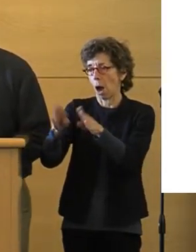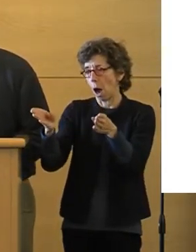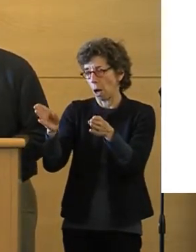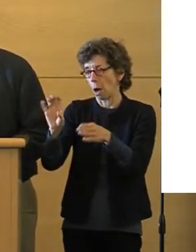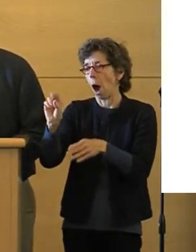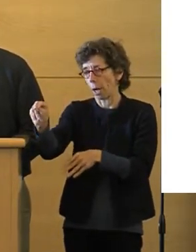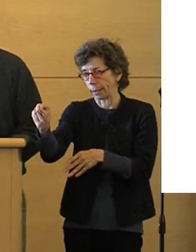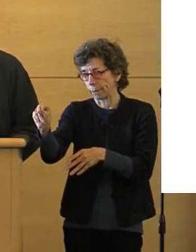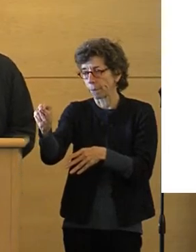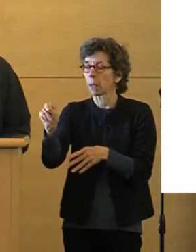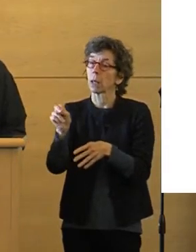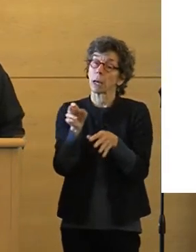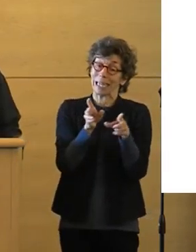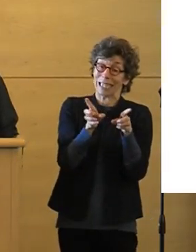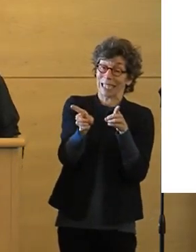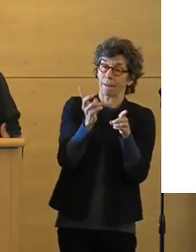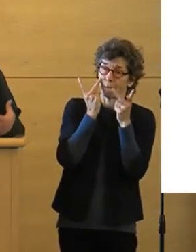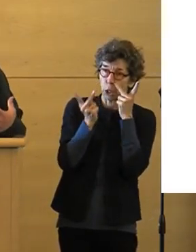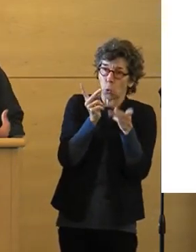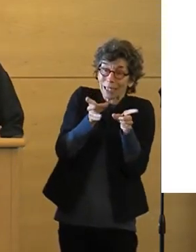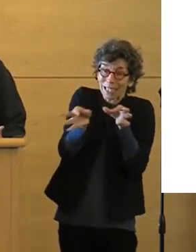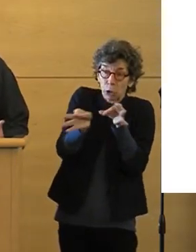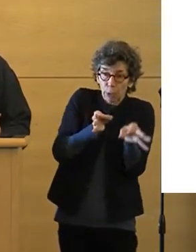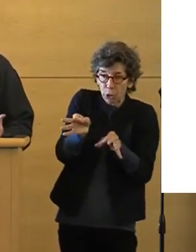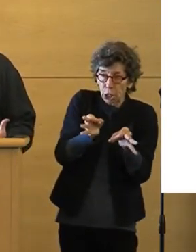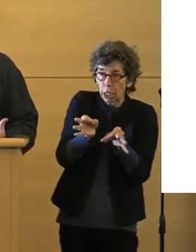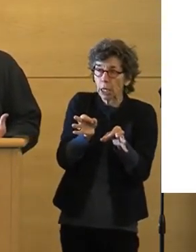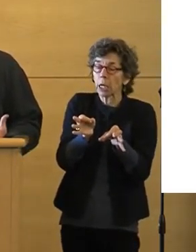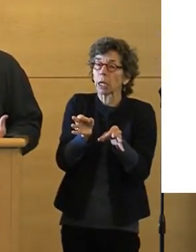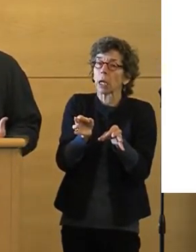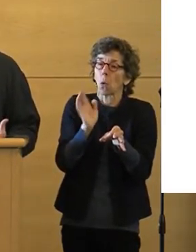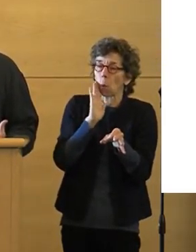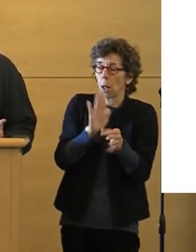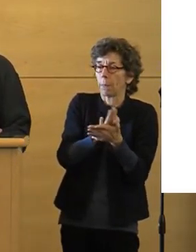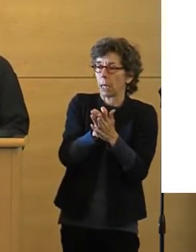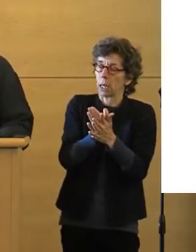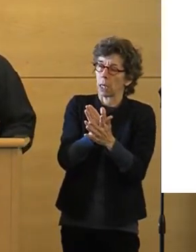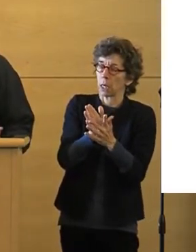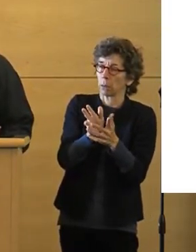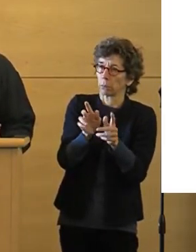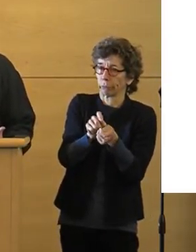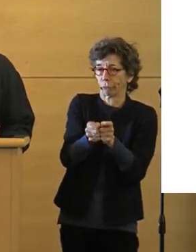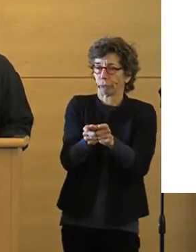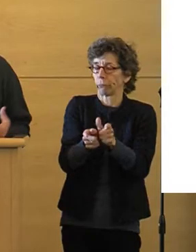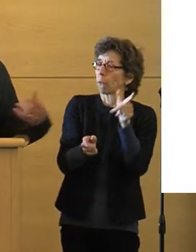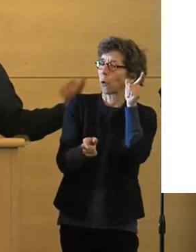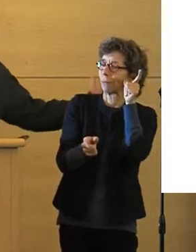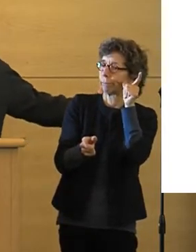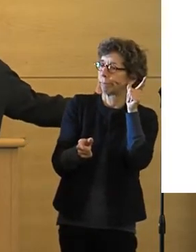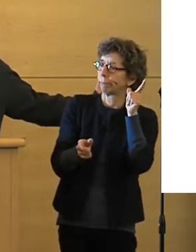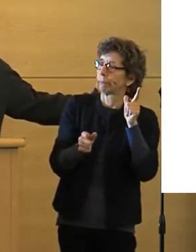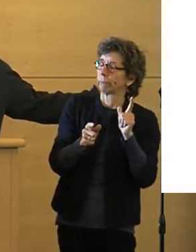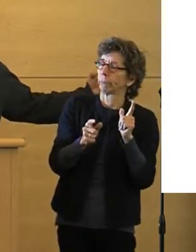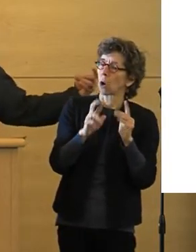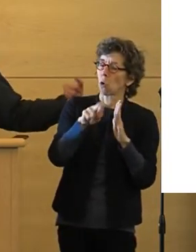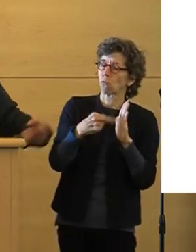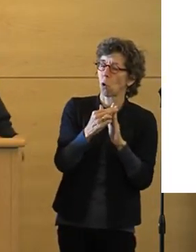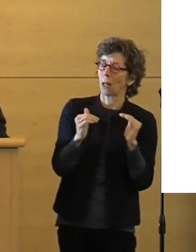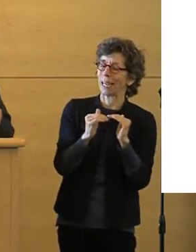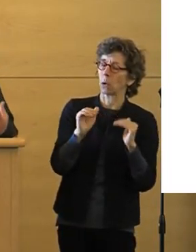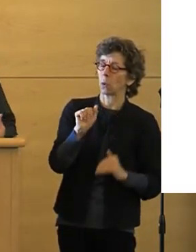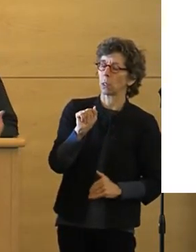track it is. So if it's kind equals captions, then it gets displayed in the caption area if the user has